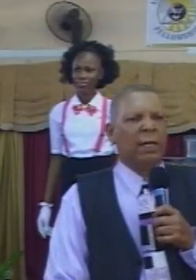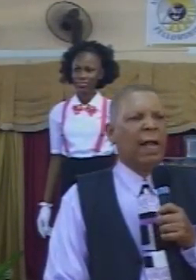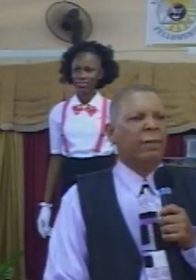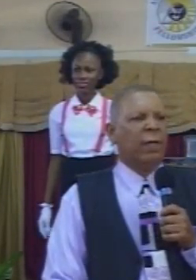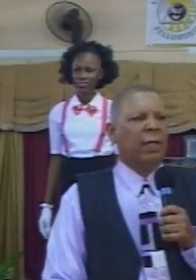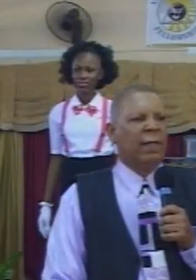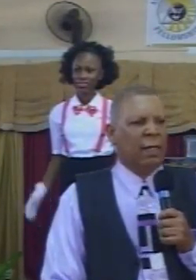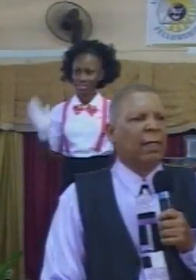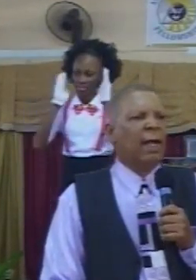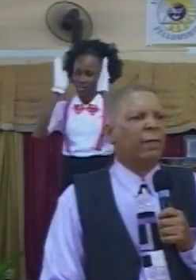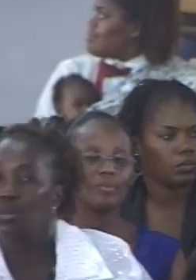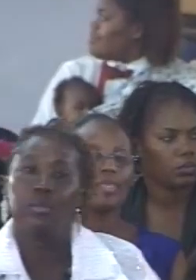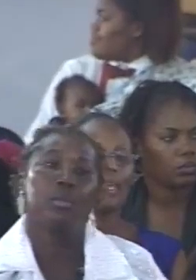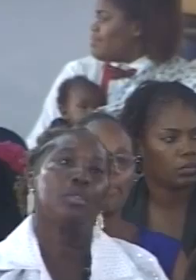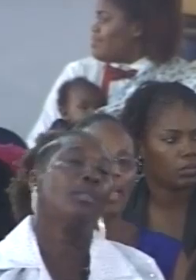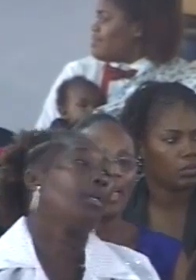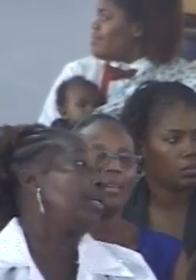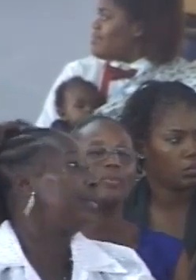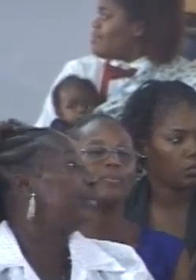Focus on Calvary. Think on Calvary.